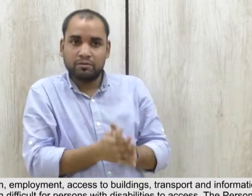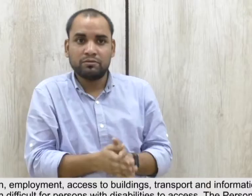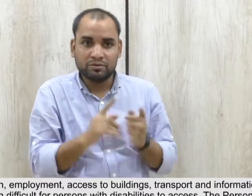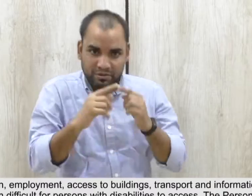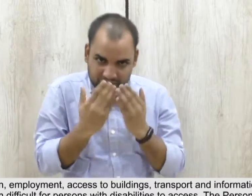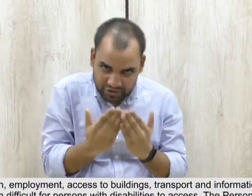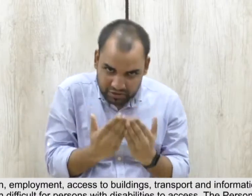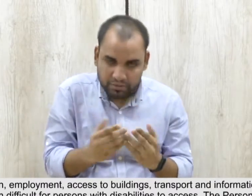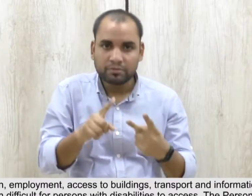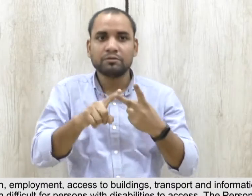6.